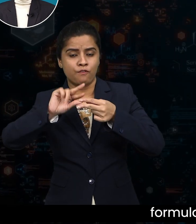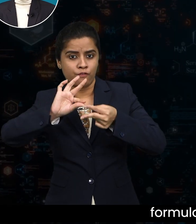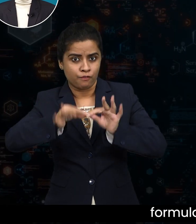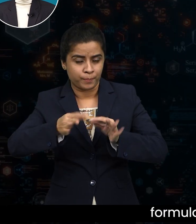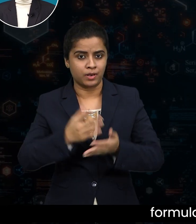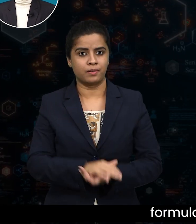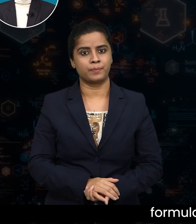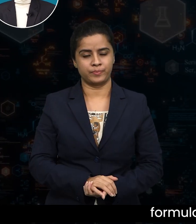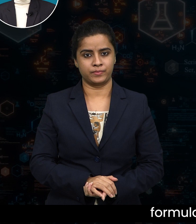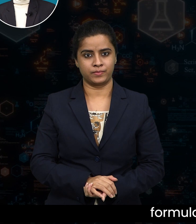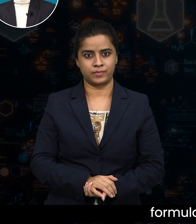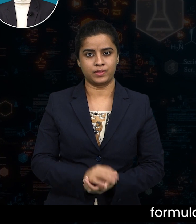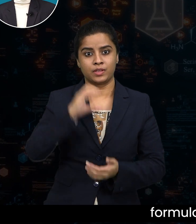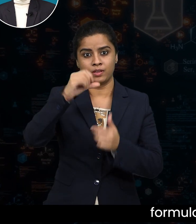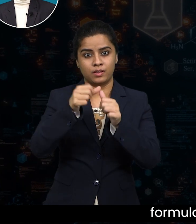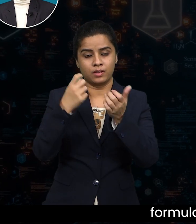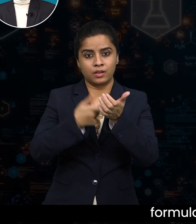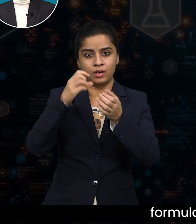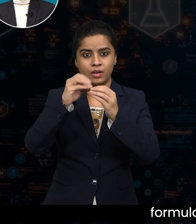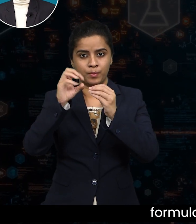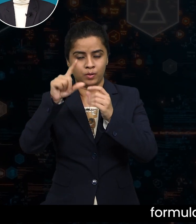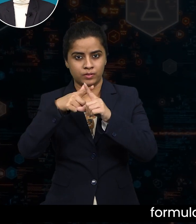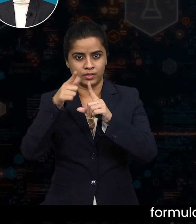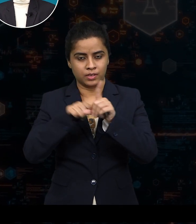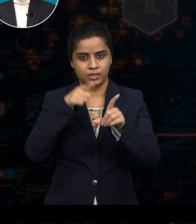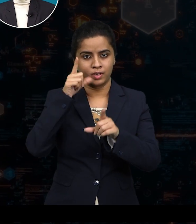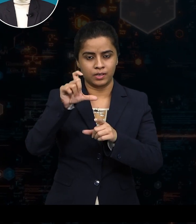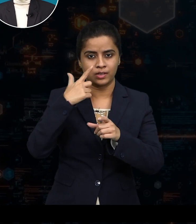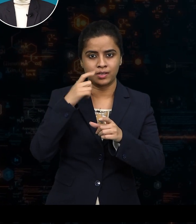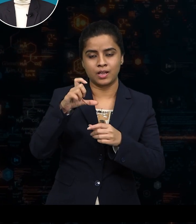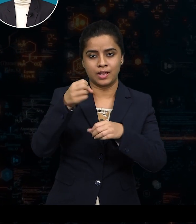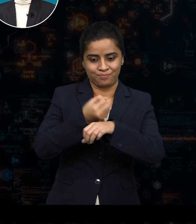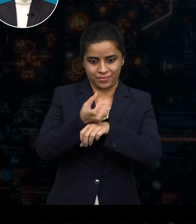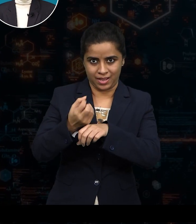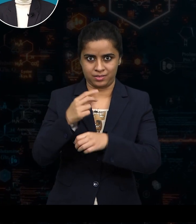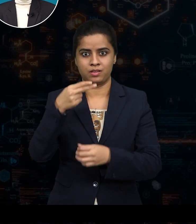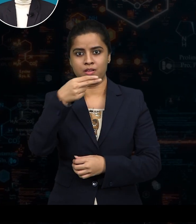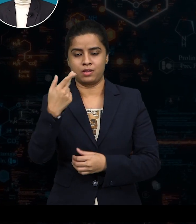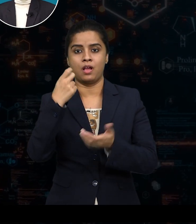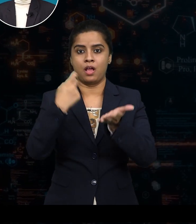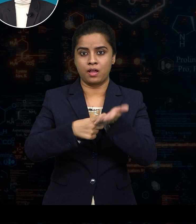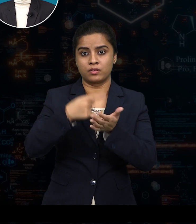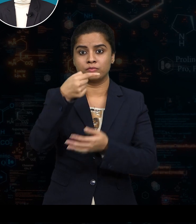of carboxylic acid is